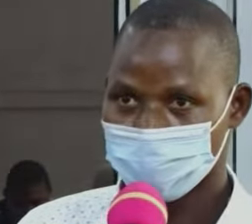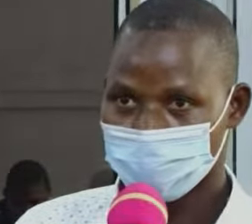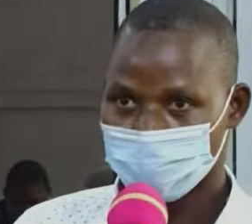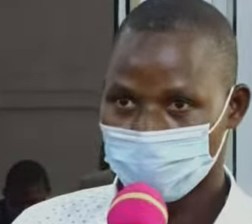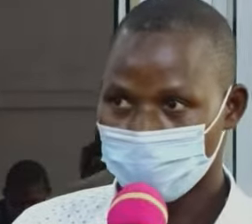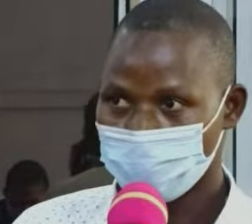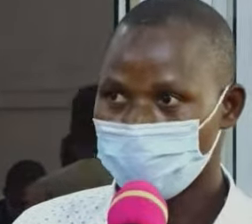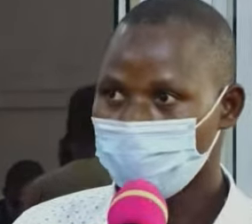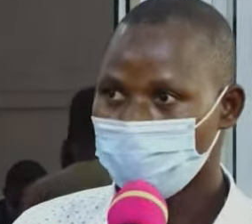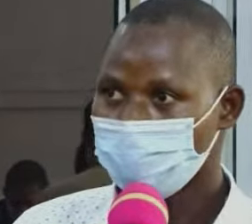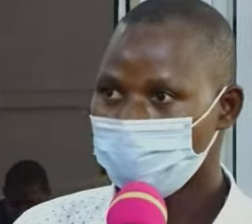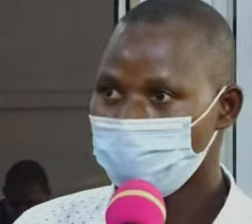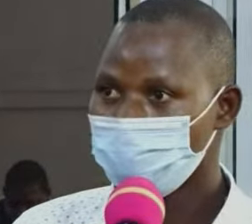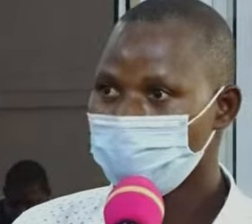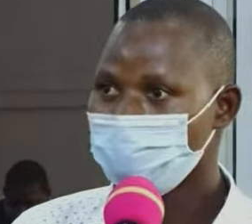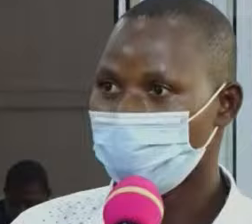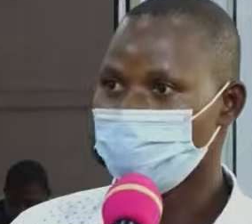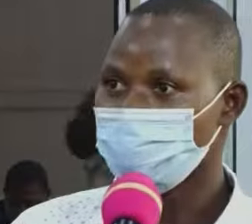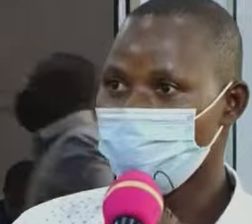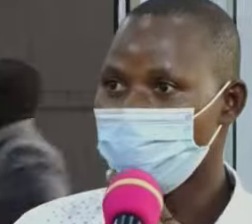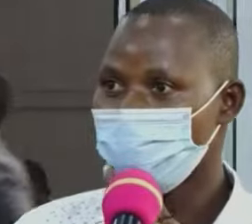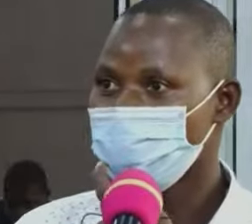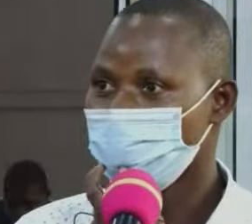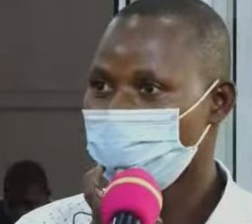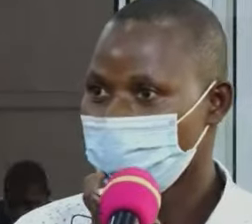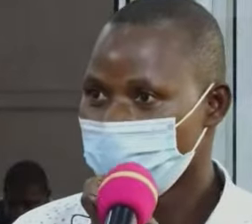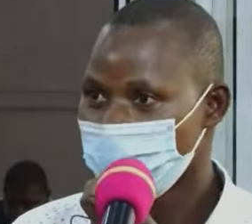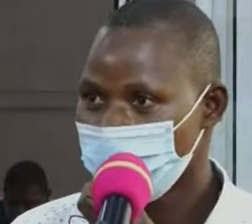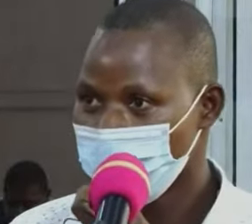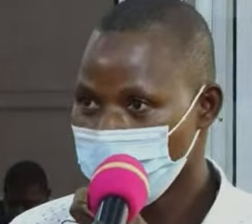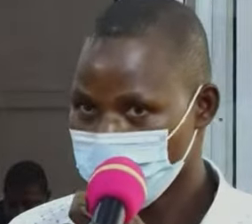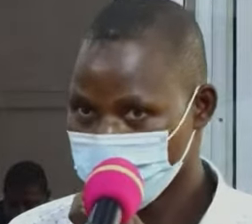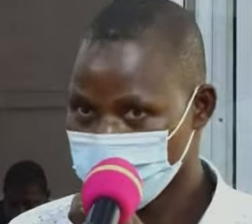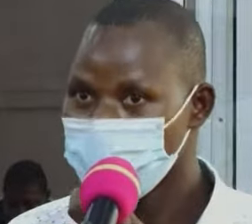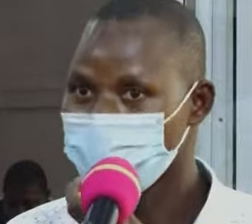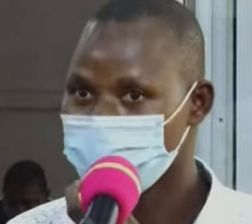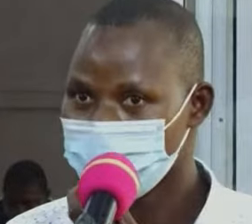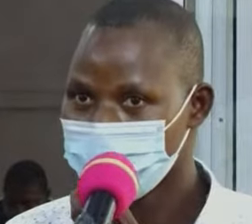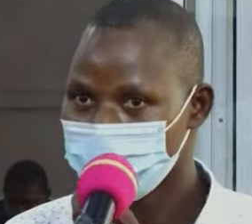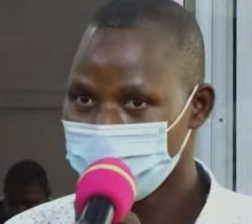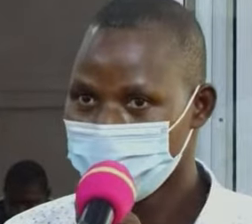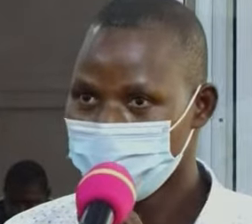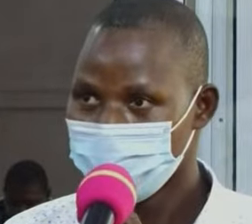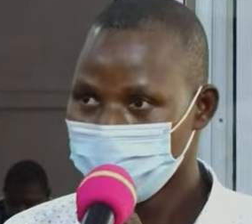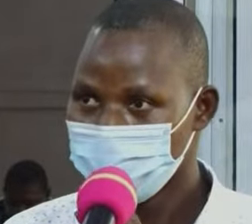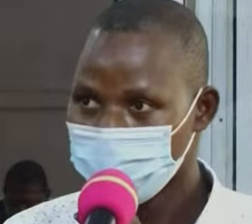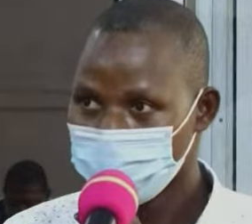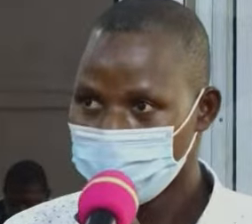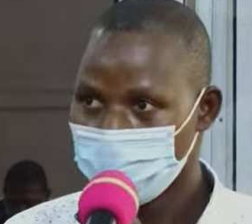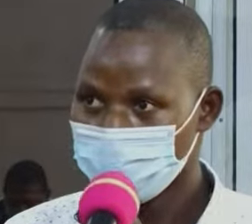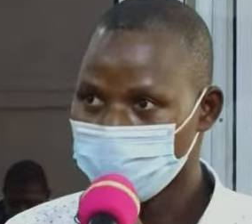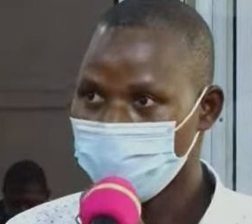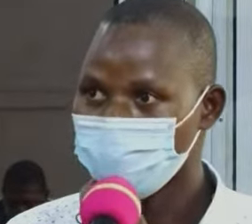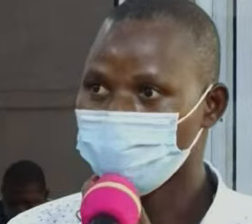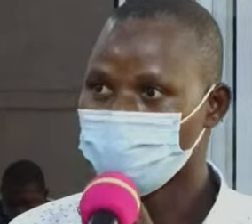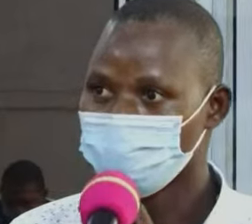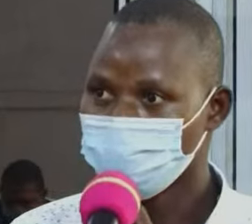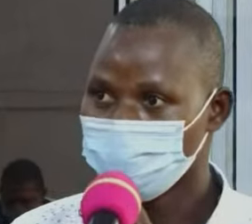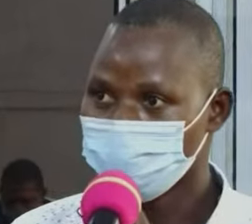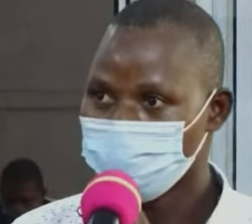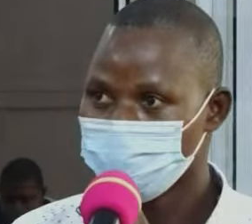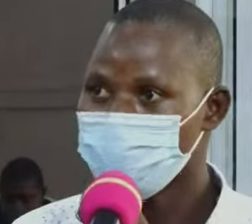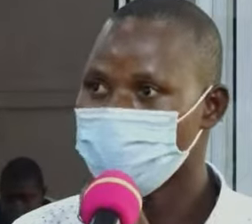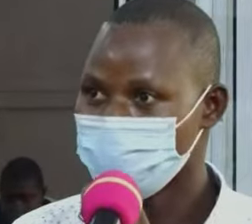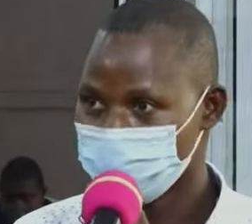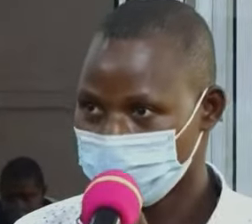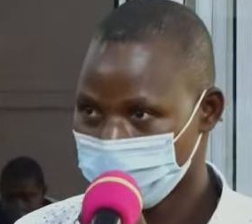the... Come again. You said some of these boats are just mere fishermen. The owners? Yes. Some of the owners of